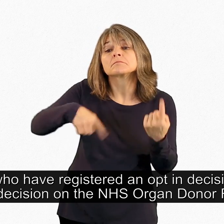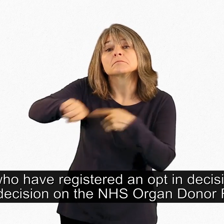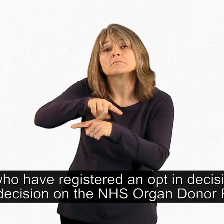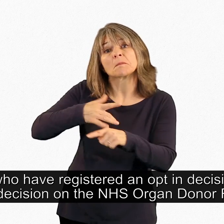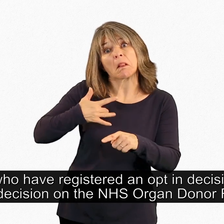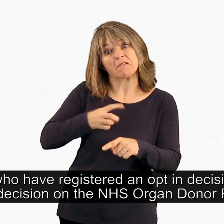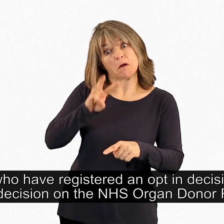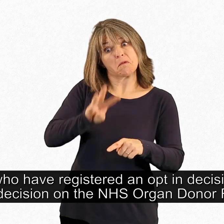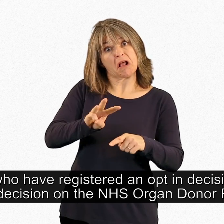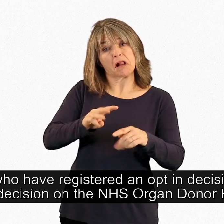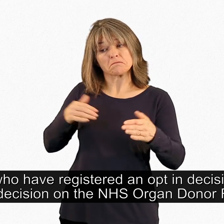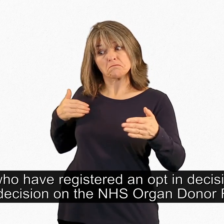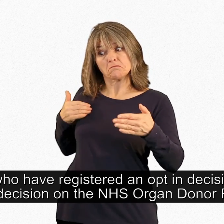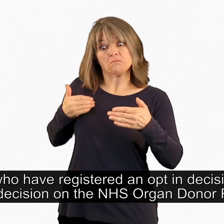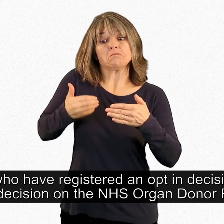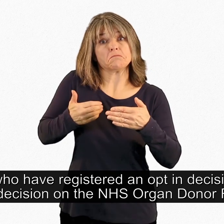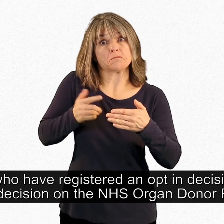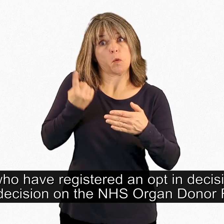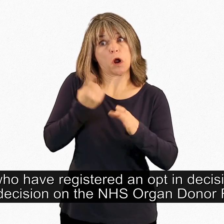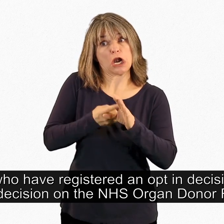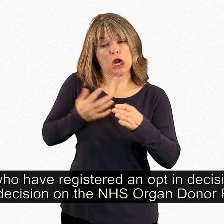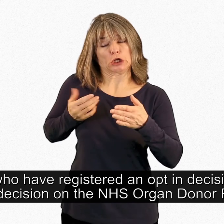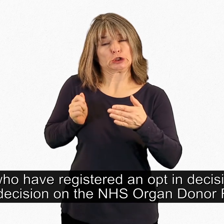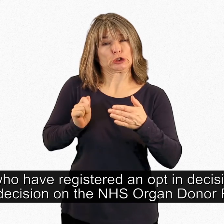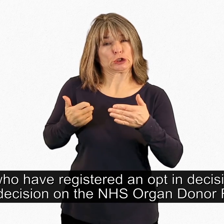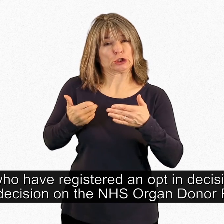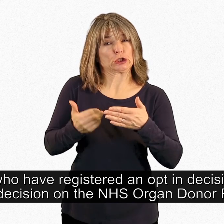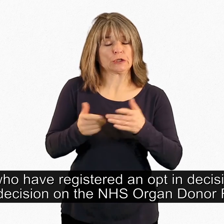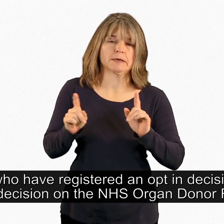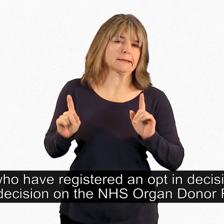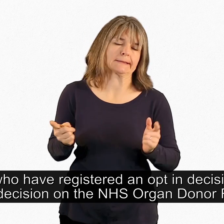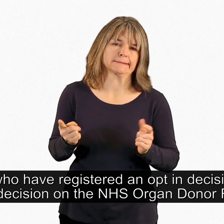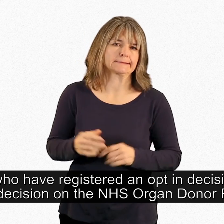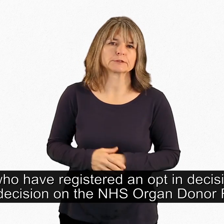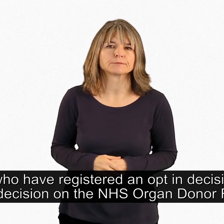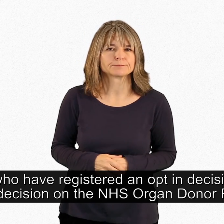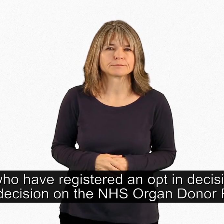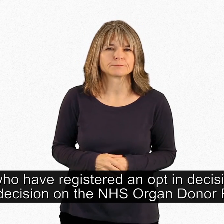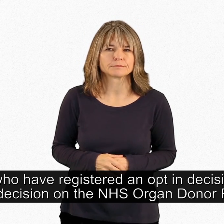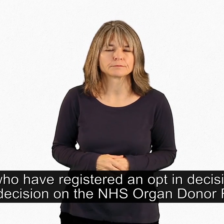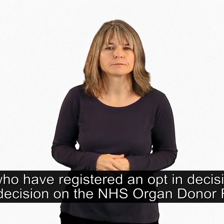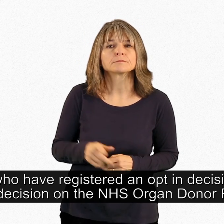People who have registered an opt-in decision or an opt-out decision on the NHS organ donor register